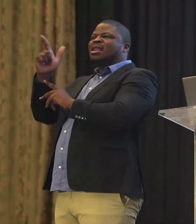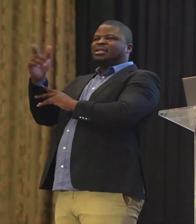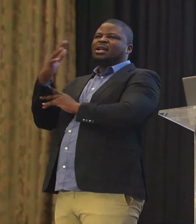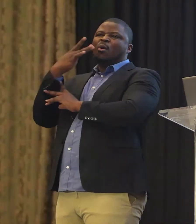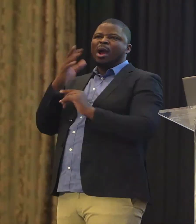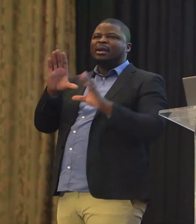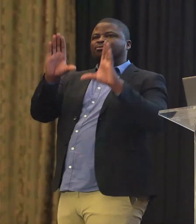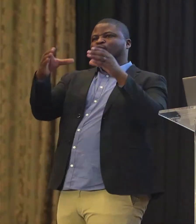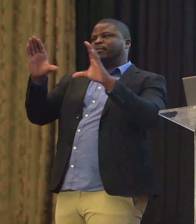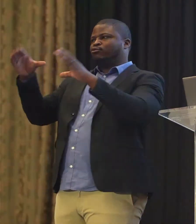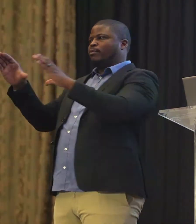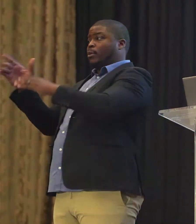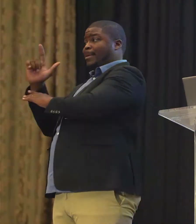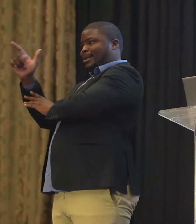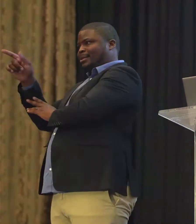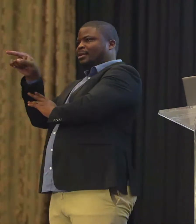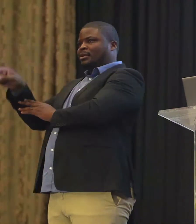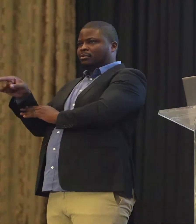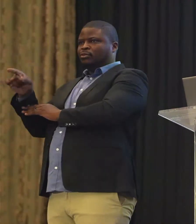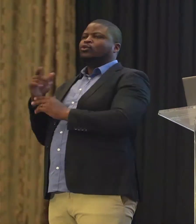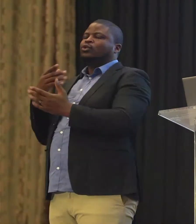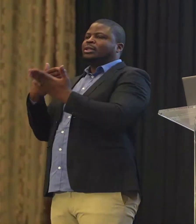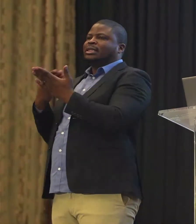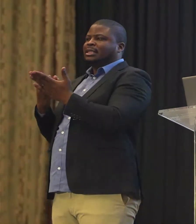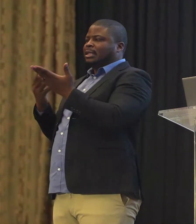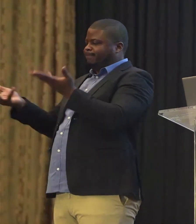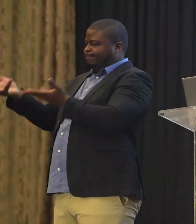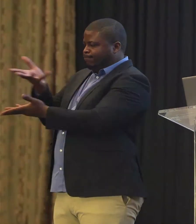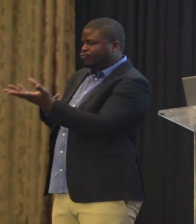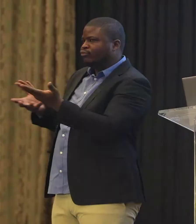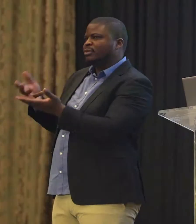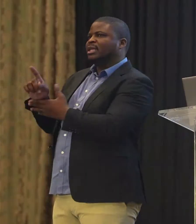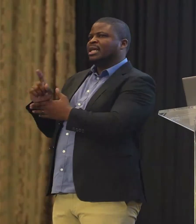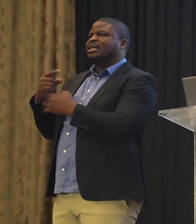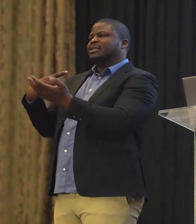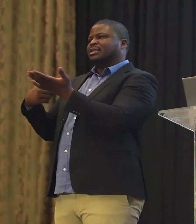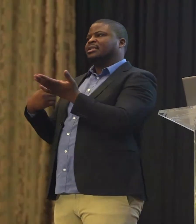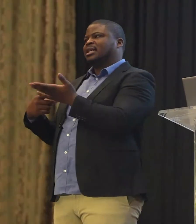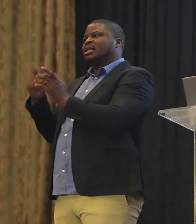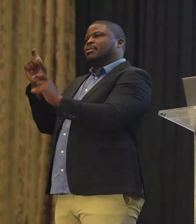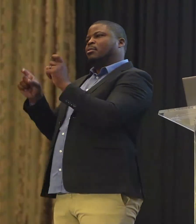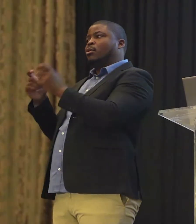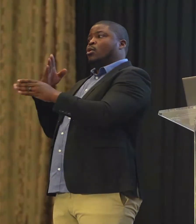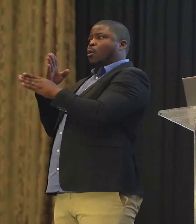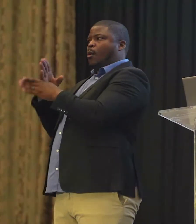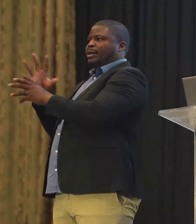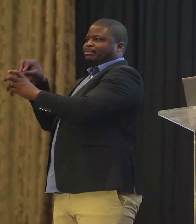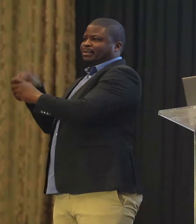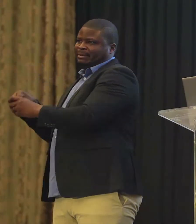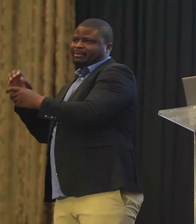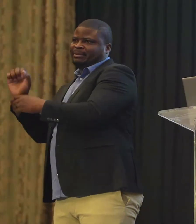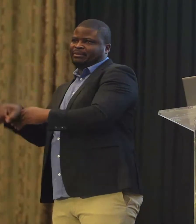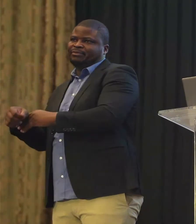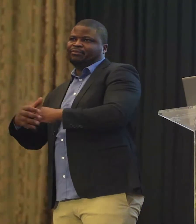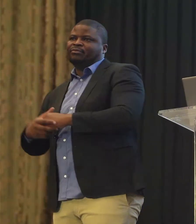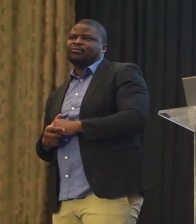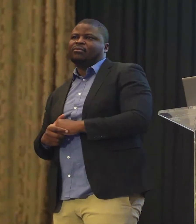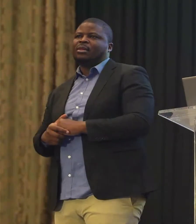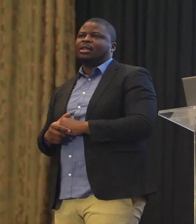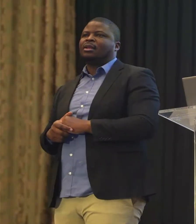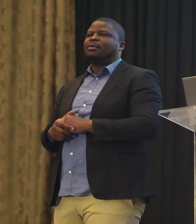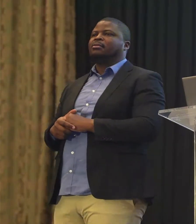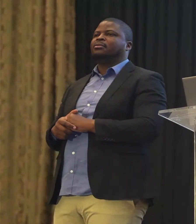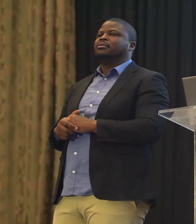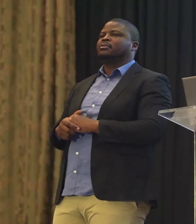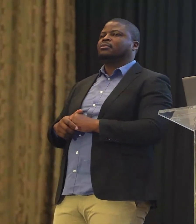with colleagues that are that work in those organizations. So we've also got, so this slide just